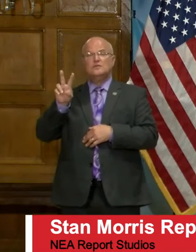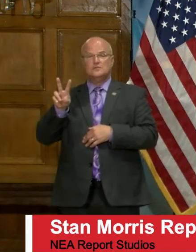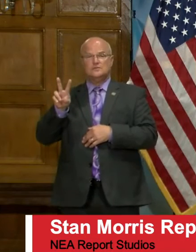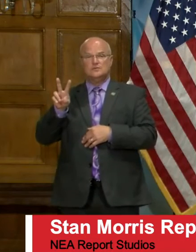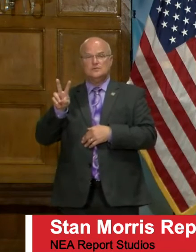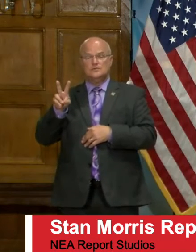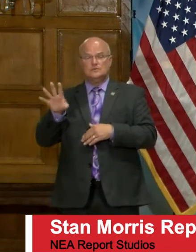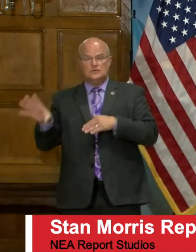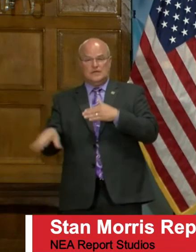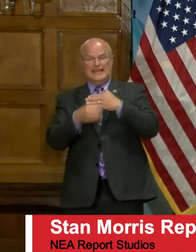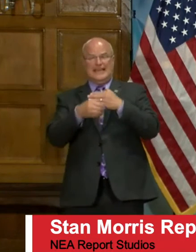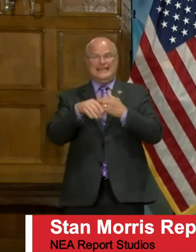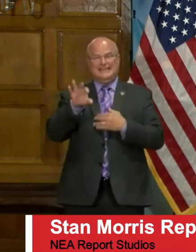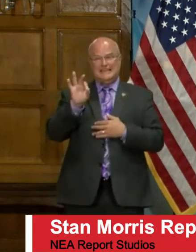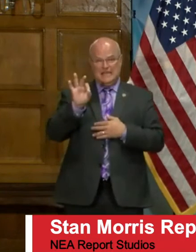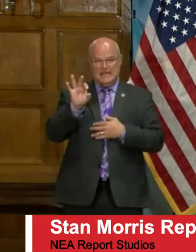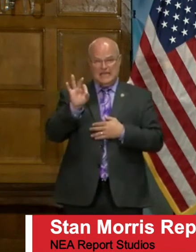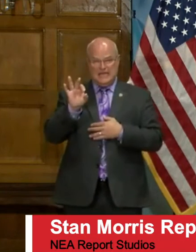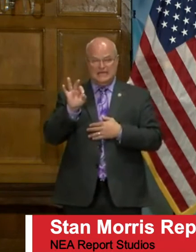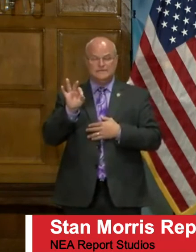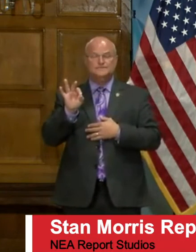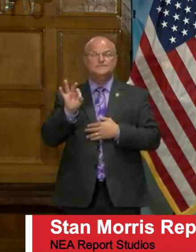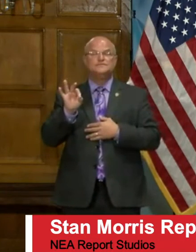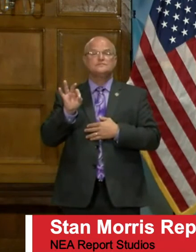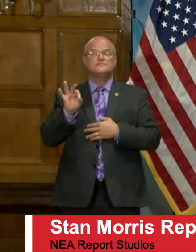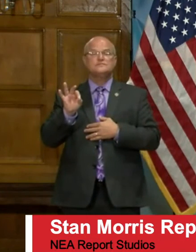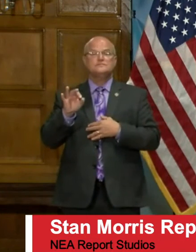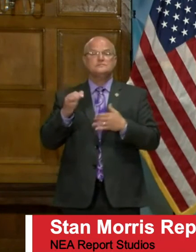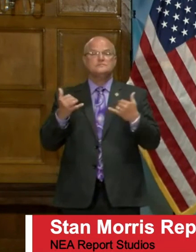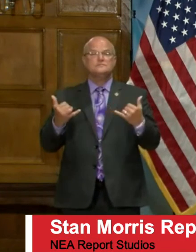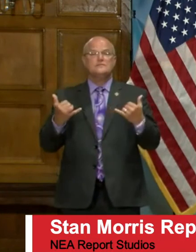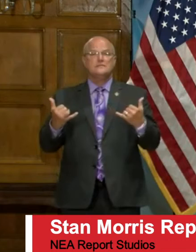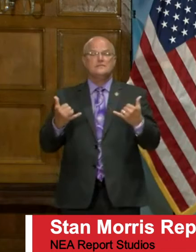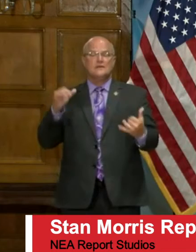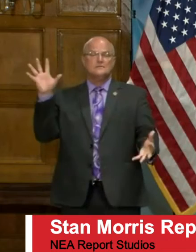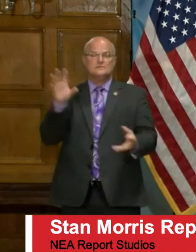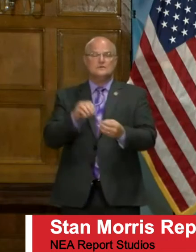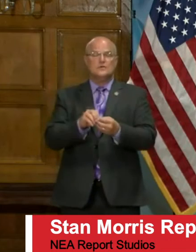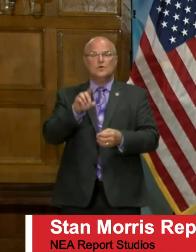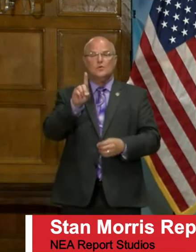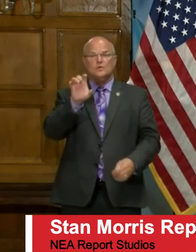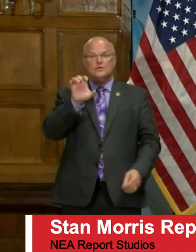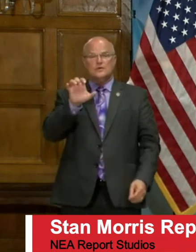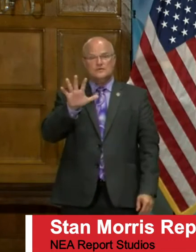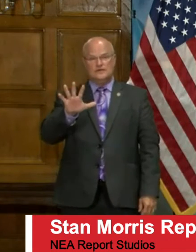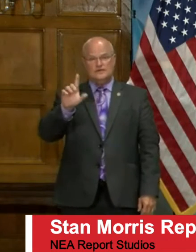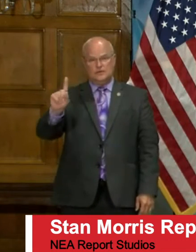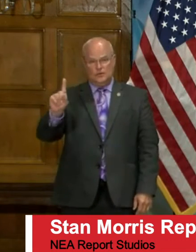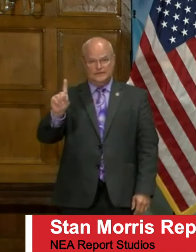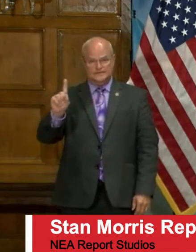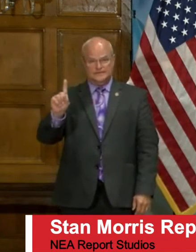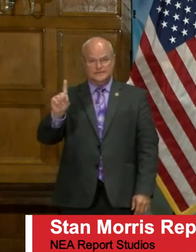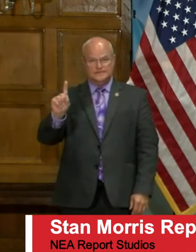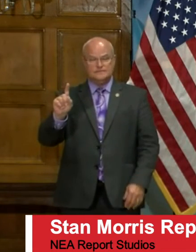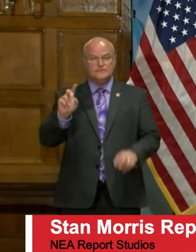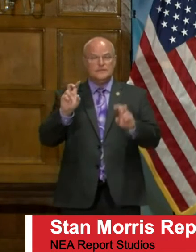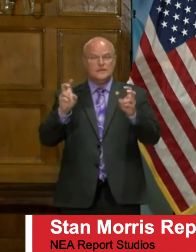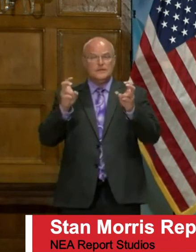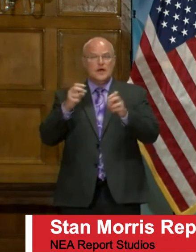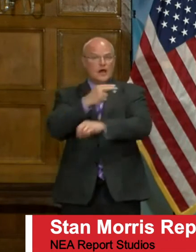It's a +9 additional Arkansans. That brings us to 151. In terms